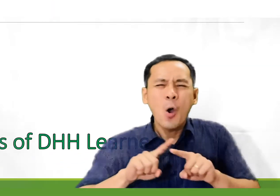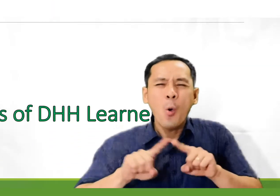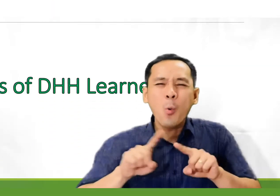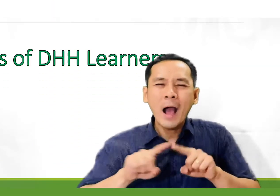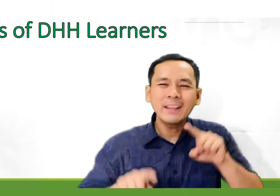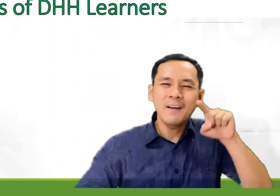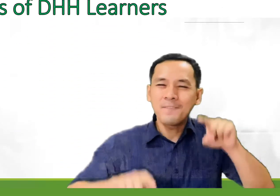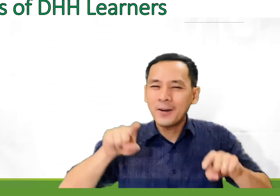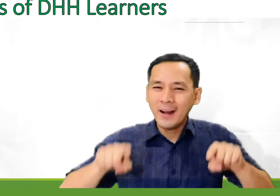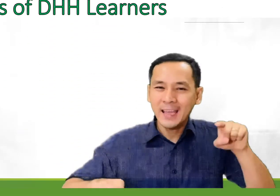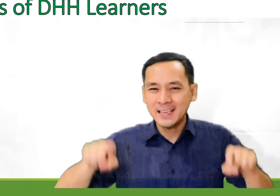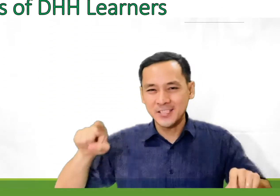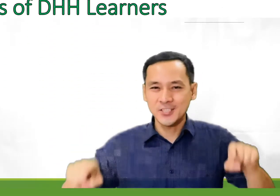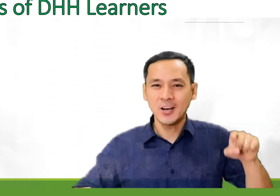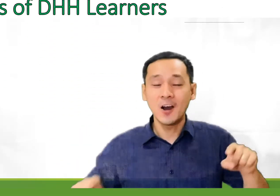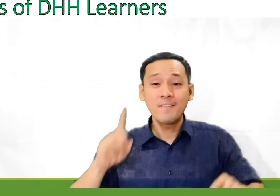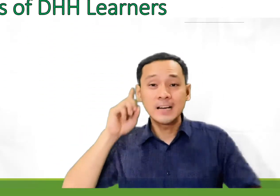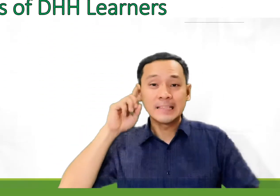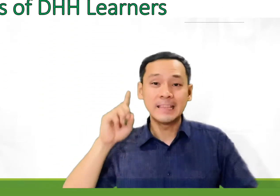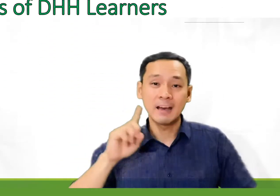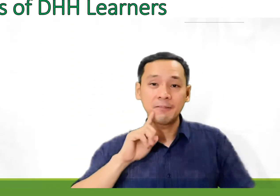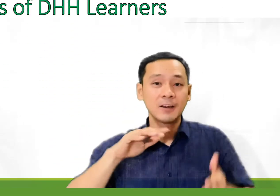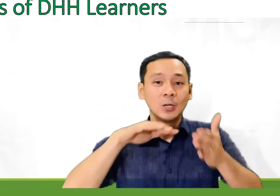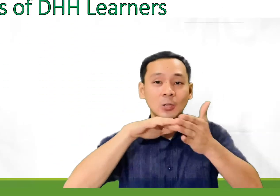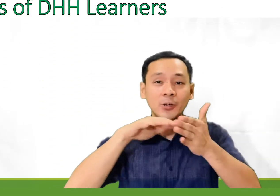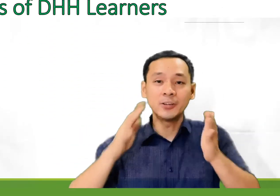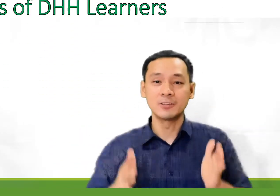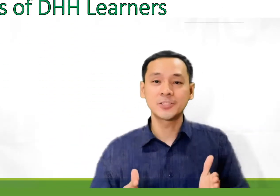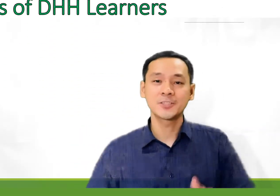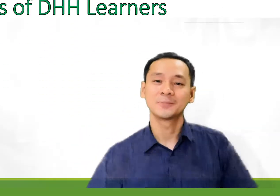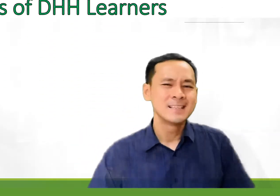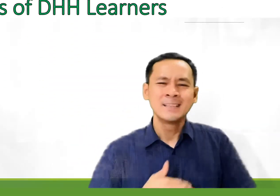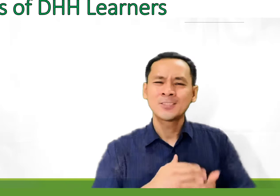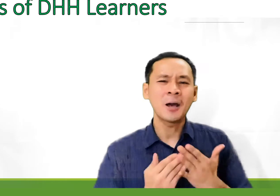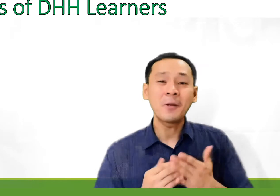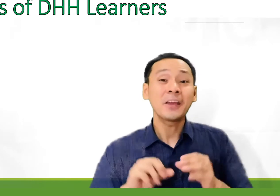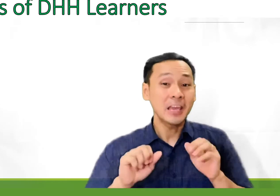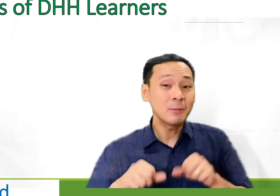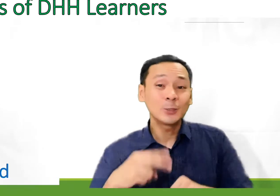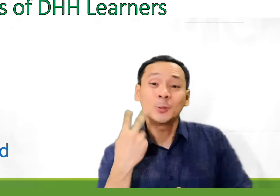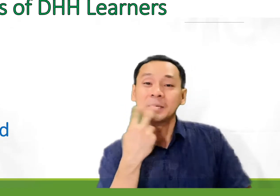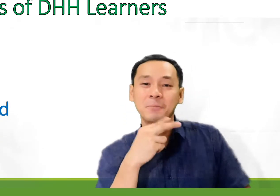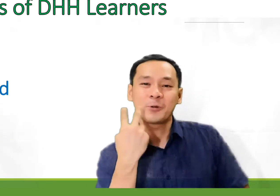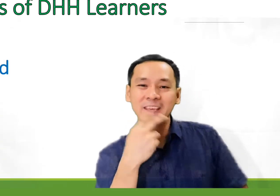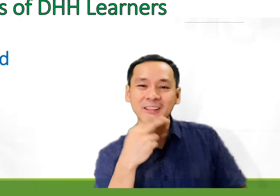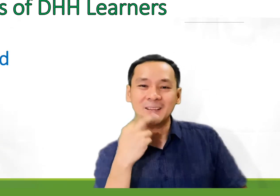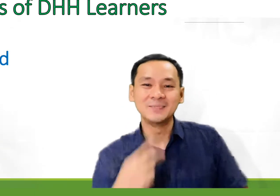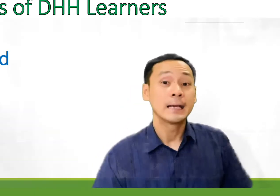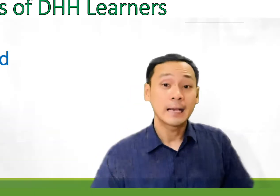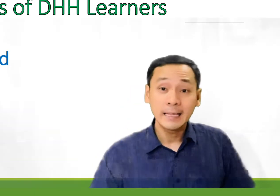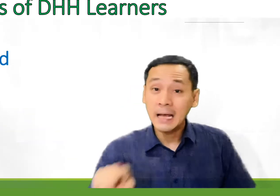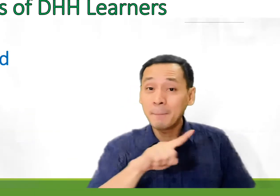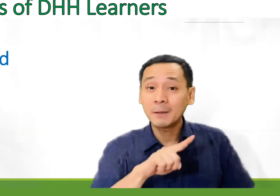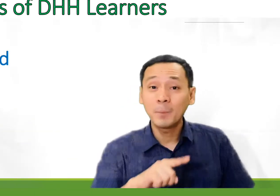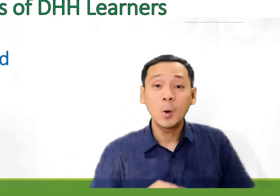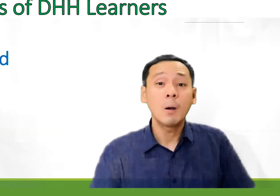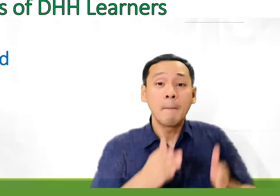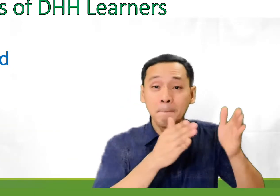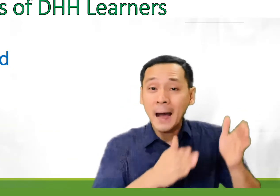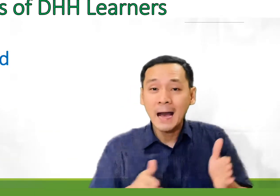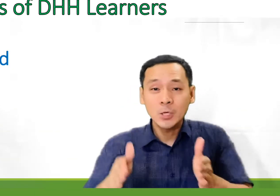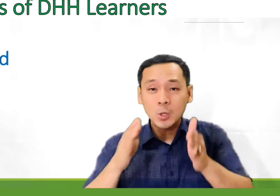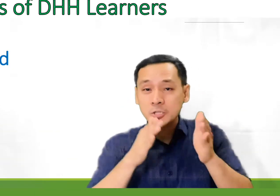have wide varieties of deaf learners. Some are able to lip read, Kaya dapat